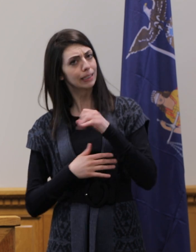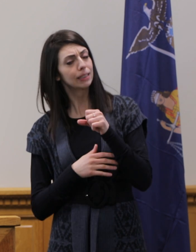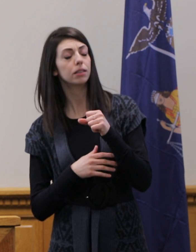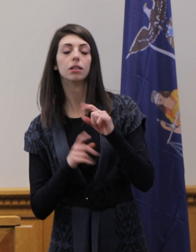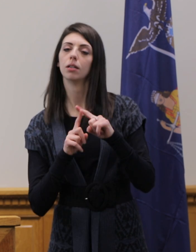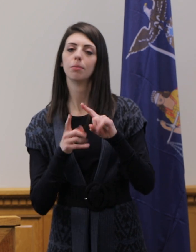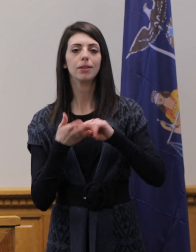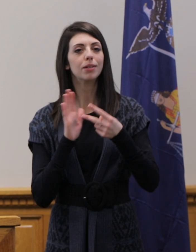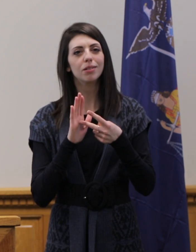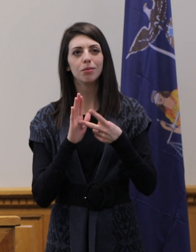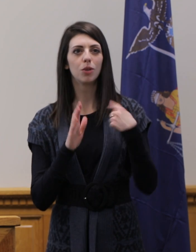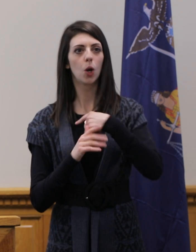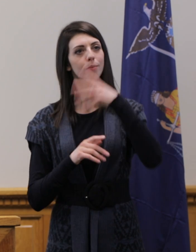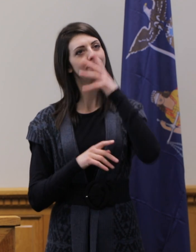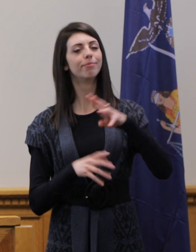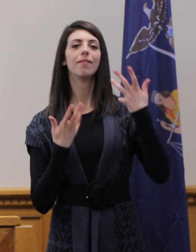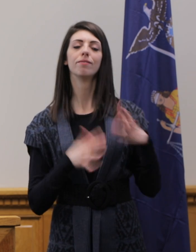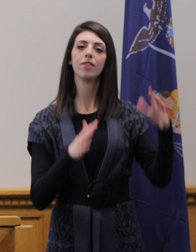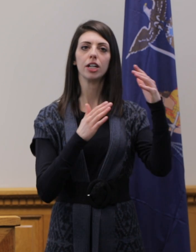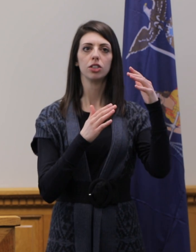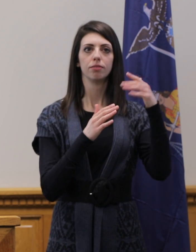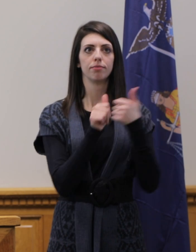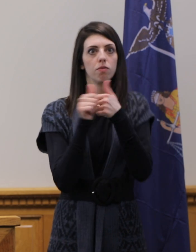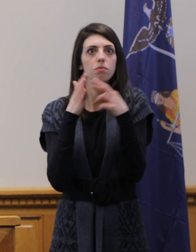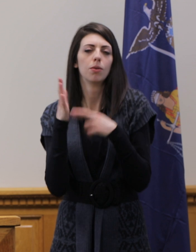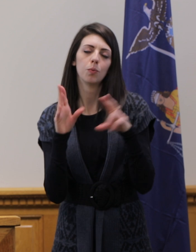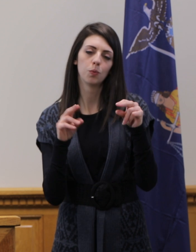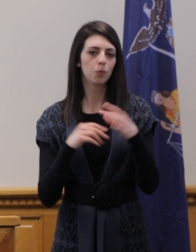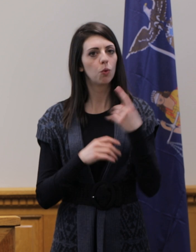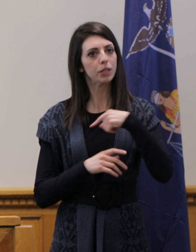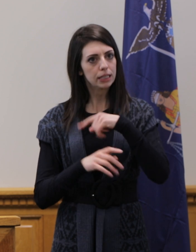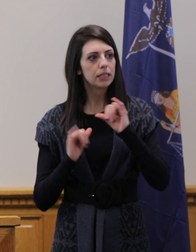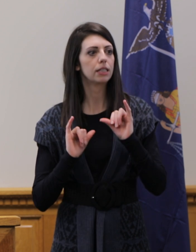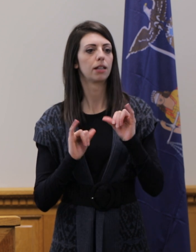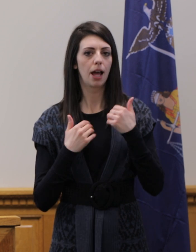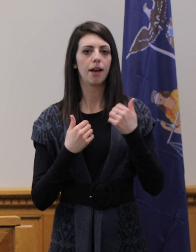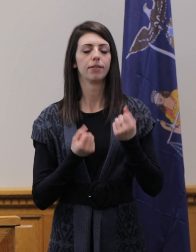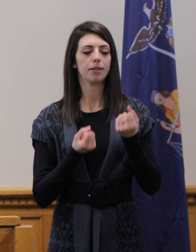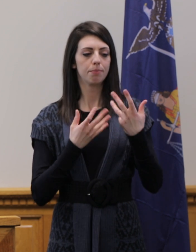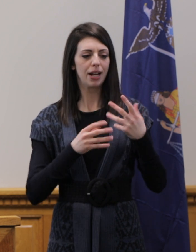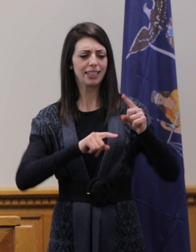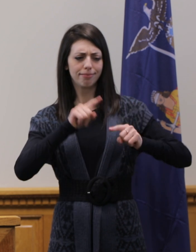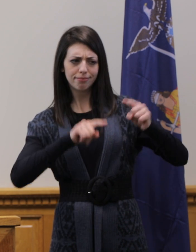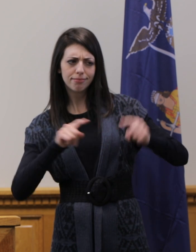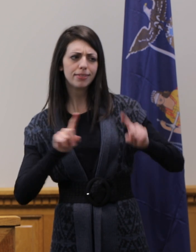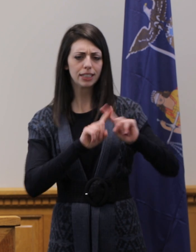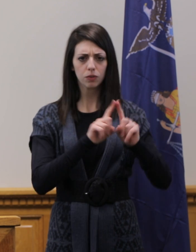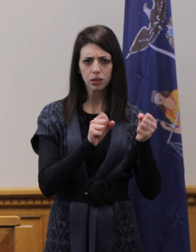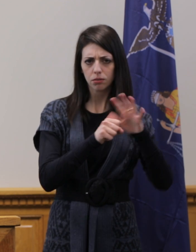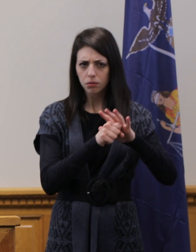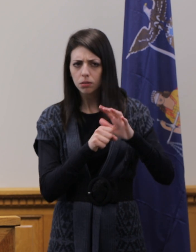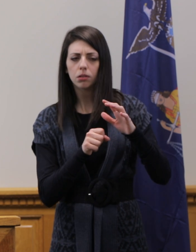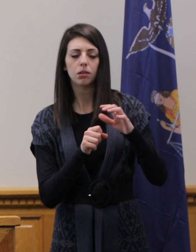mean that we can relax our preventive measures. We are still facing emerging coronavirus variants, relative